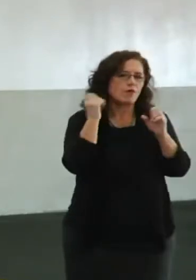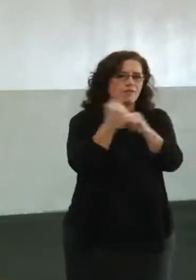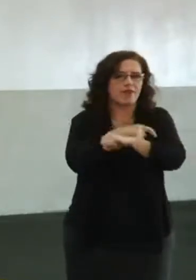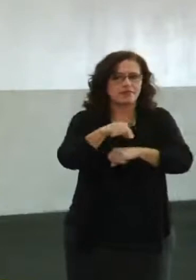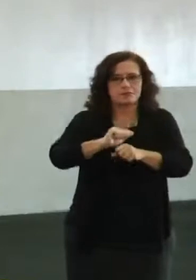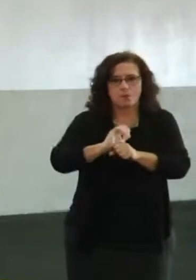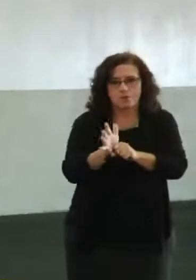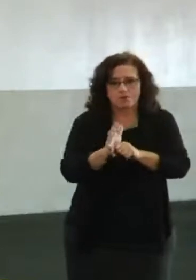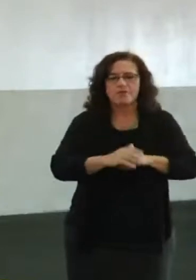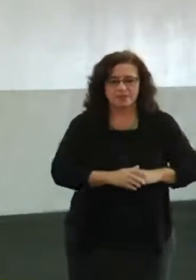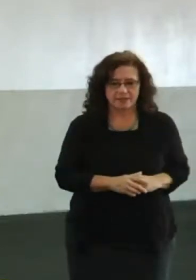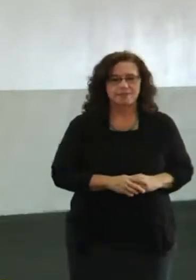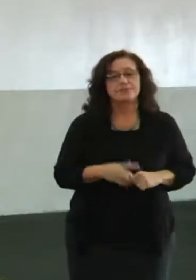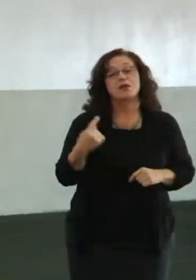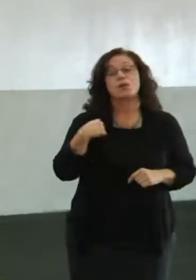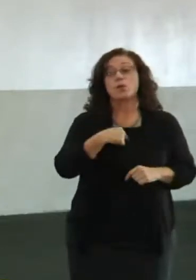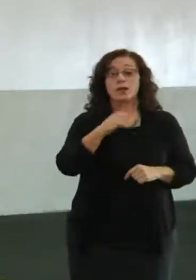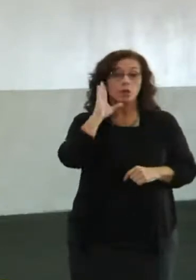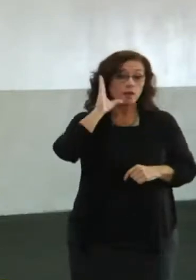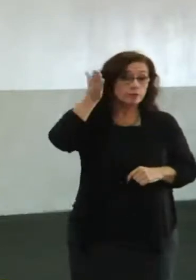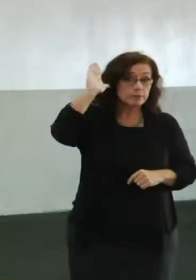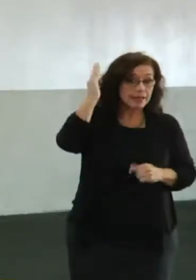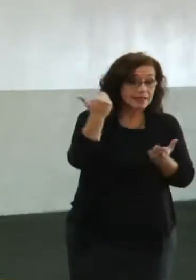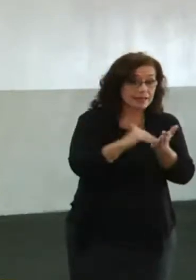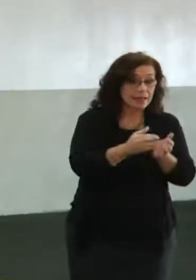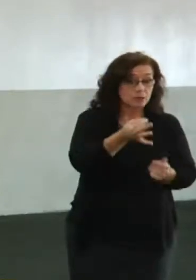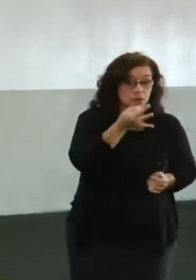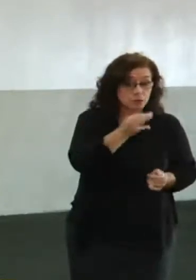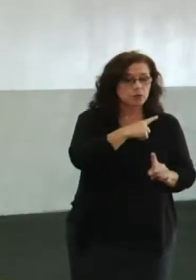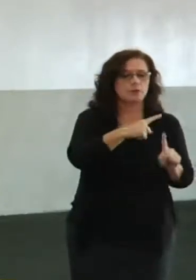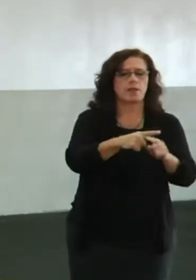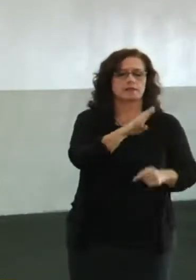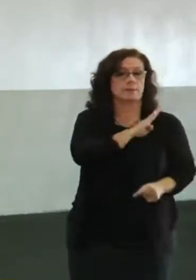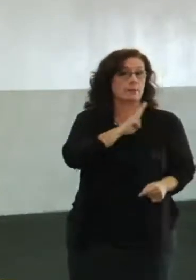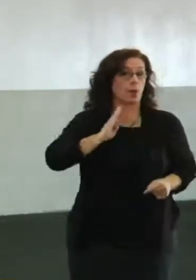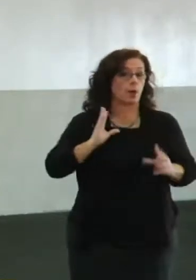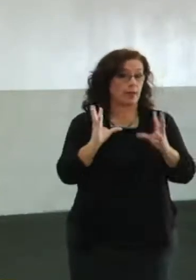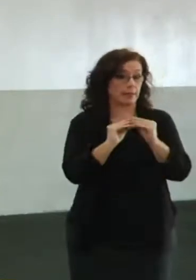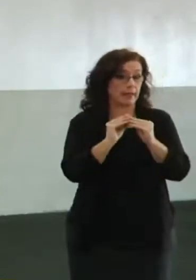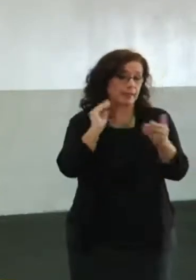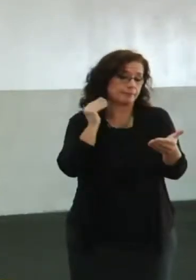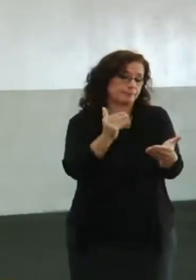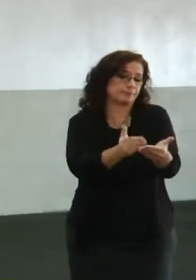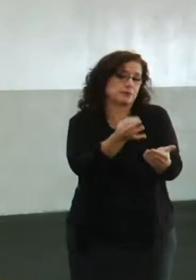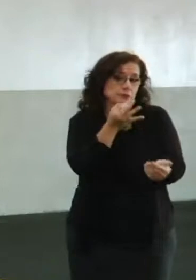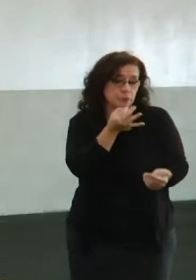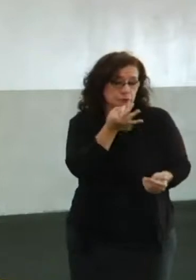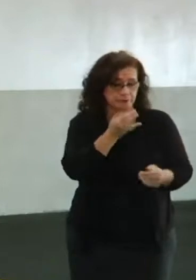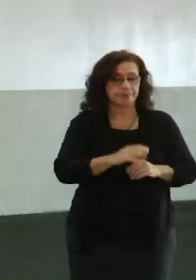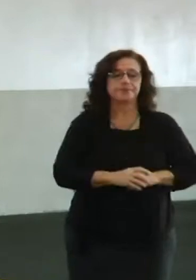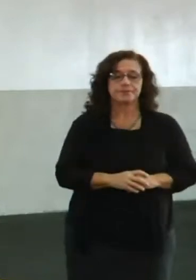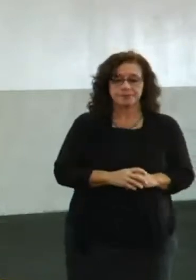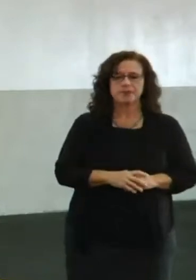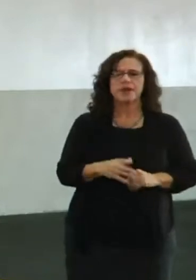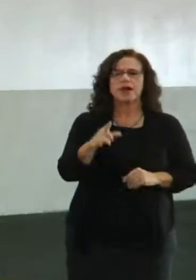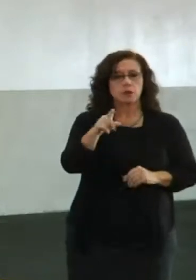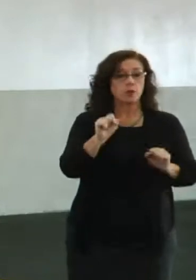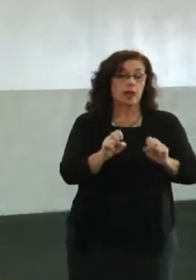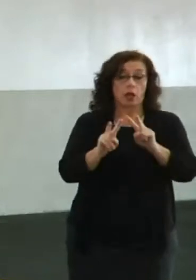will talk soon. We do have another board meeting coming up. We'll see you there, and also track our